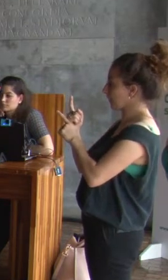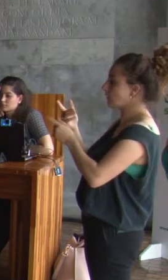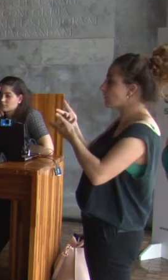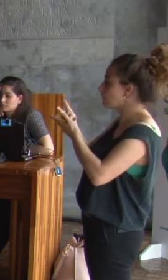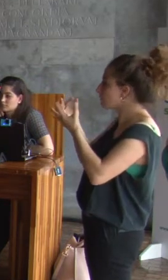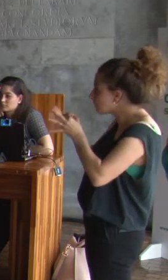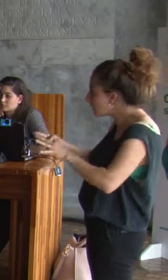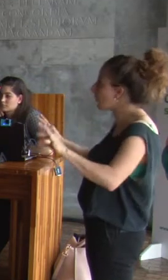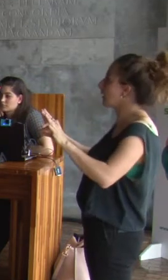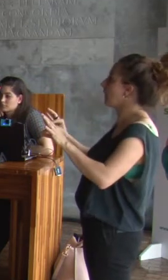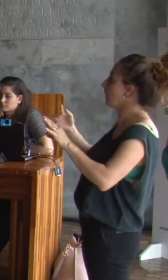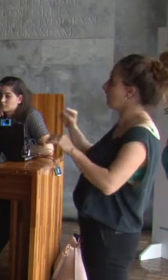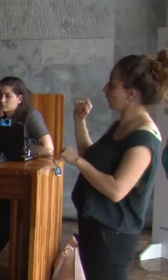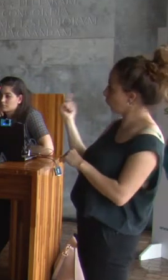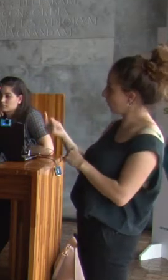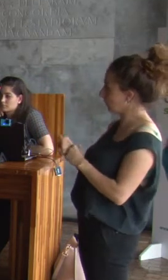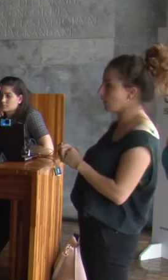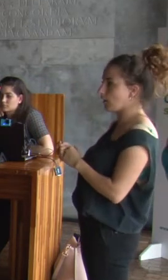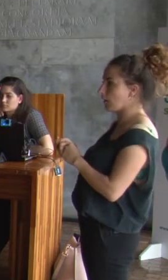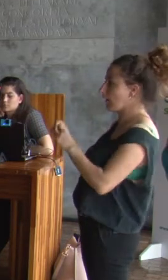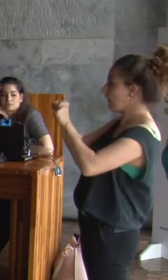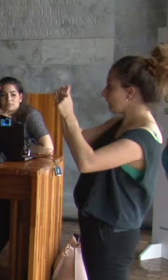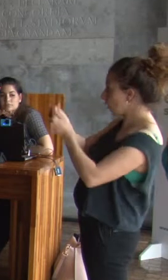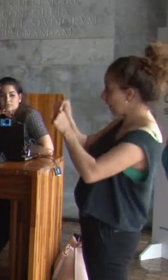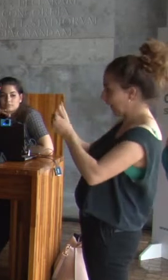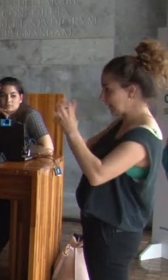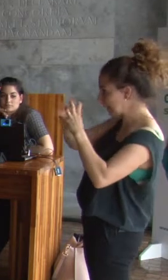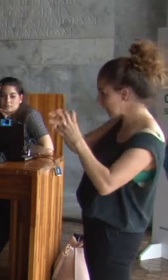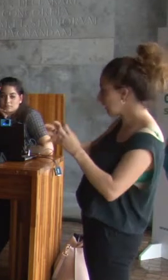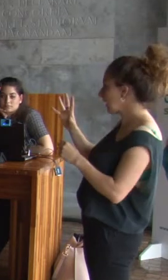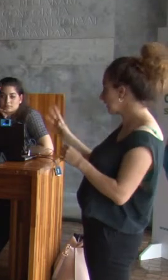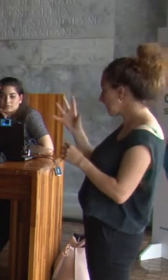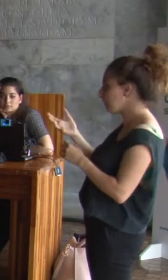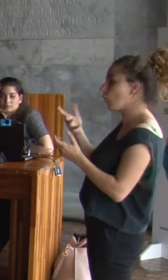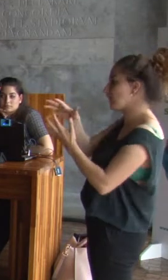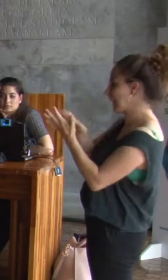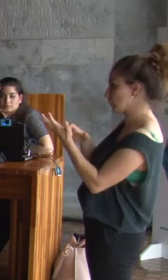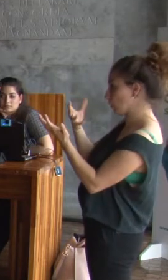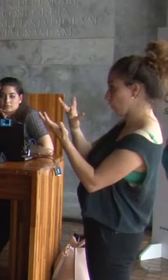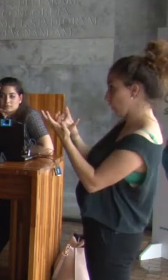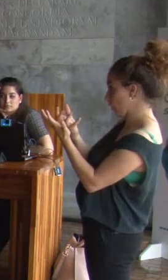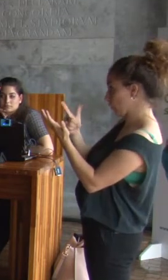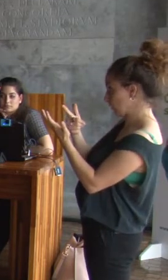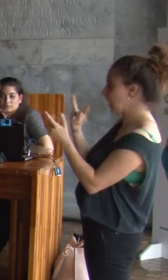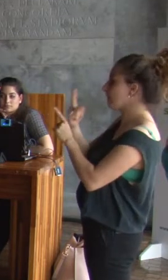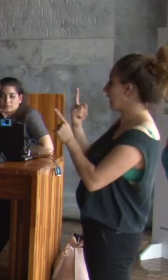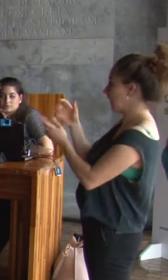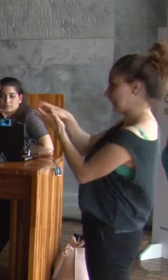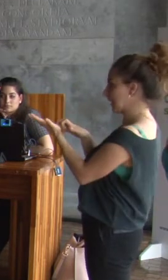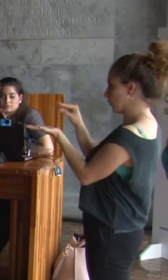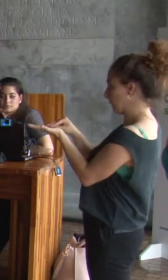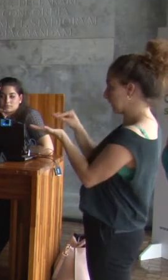available, make things available in multiple formats. So for example, non-text content also available in text